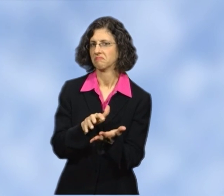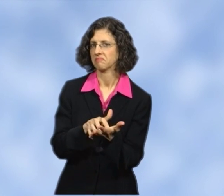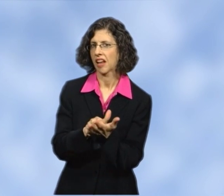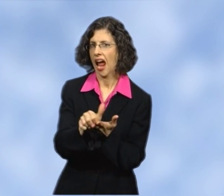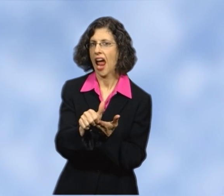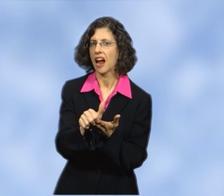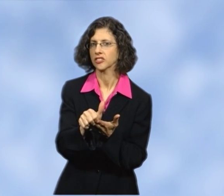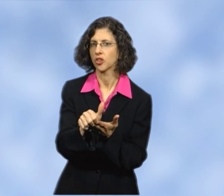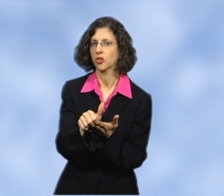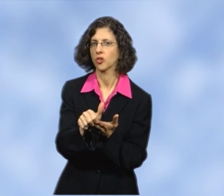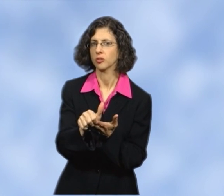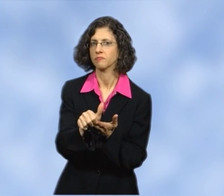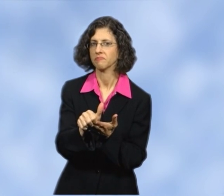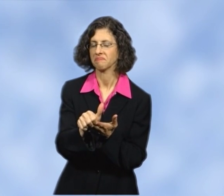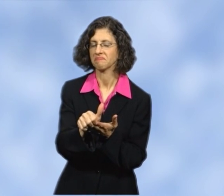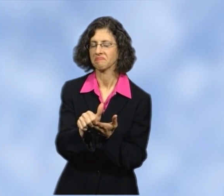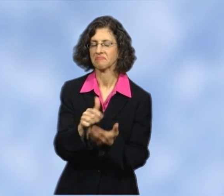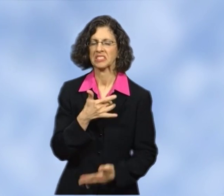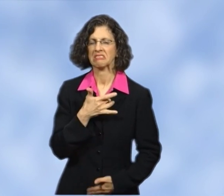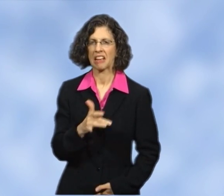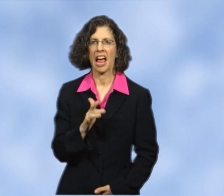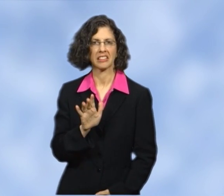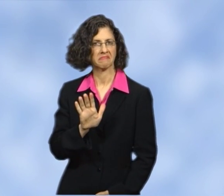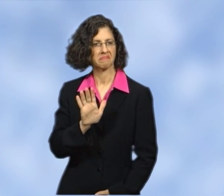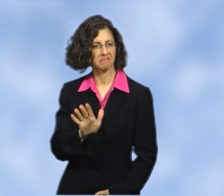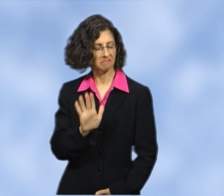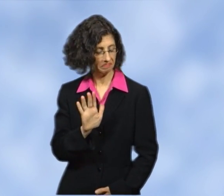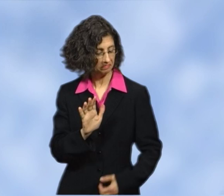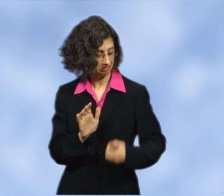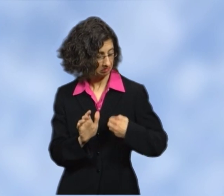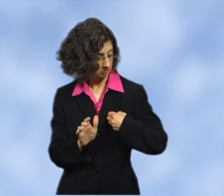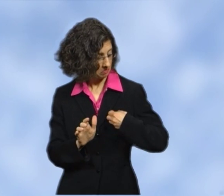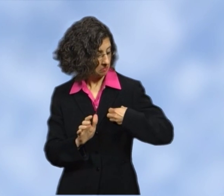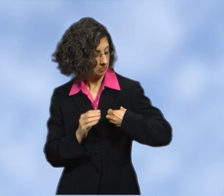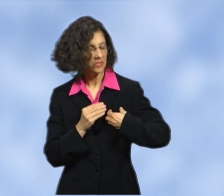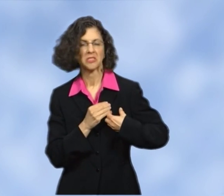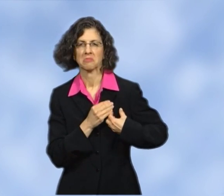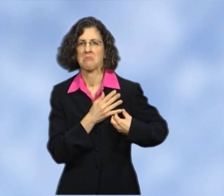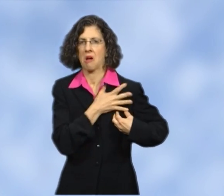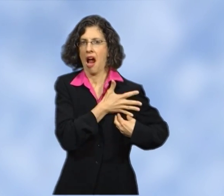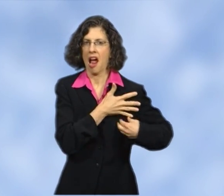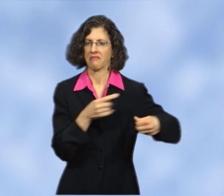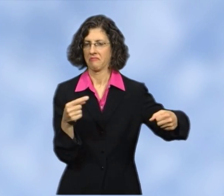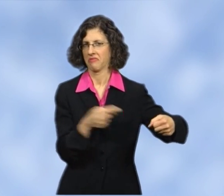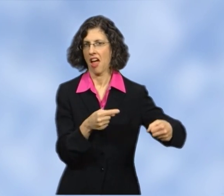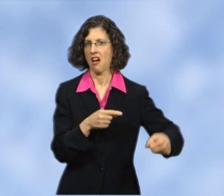breast cancer is found if the cancer has spread.